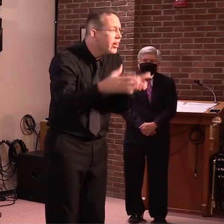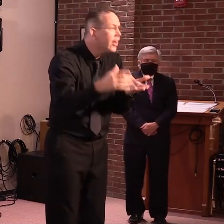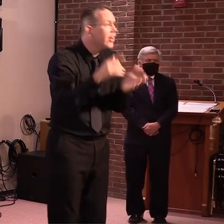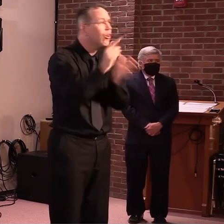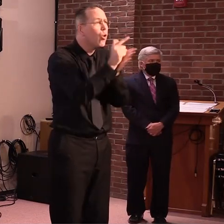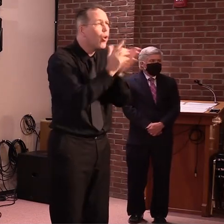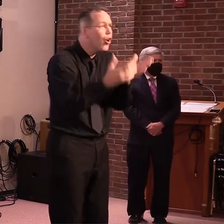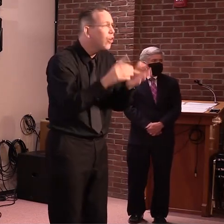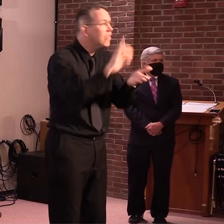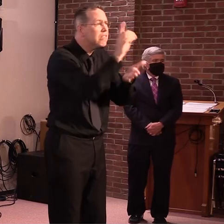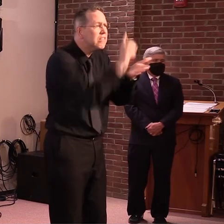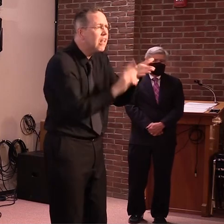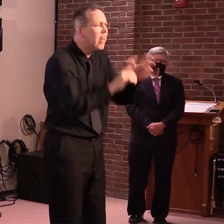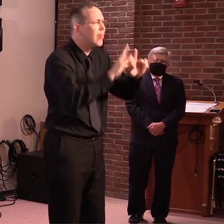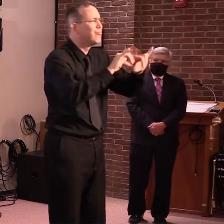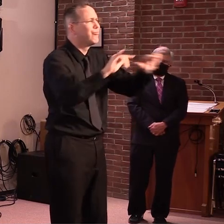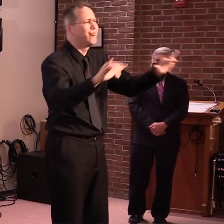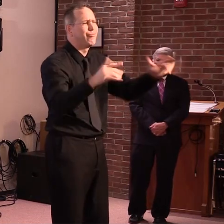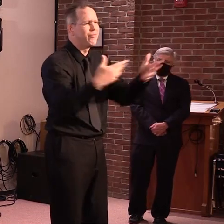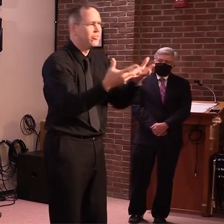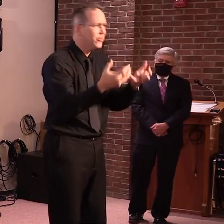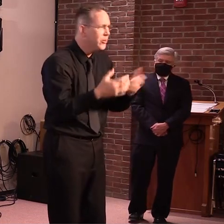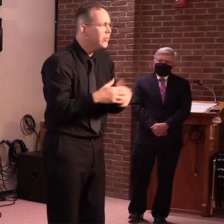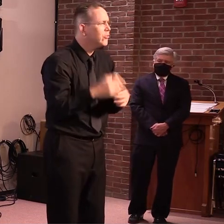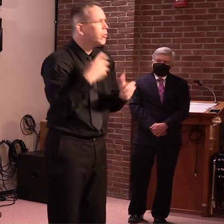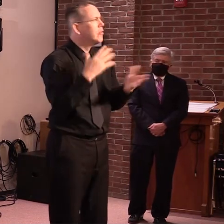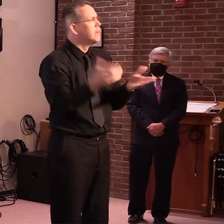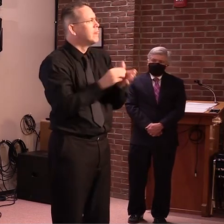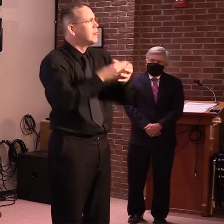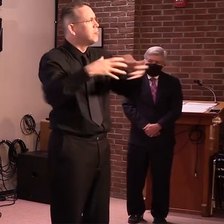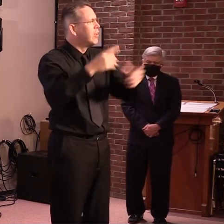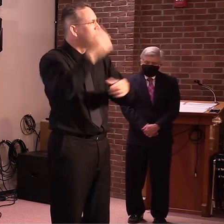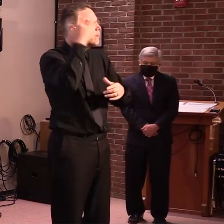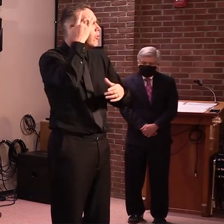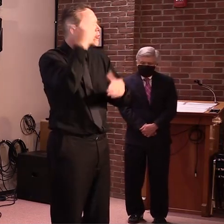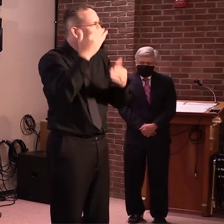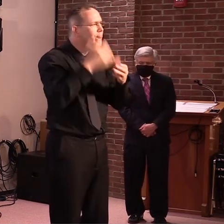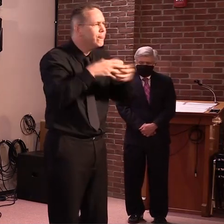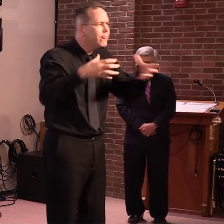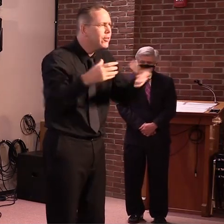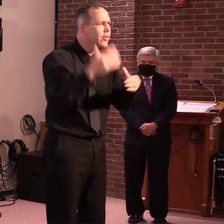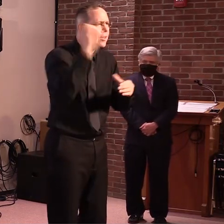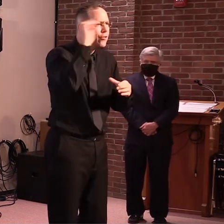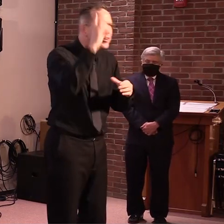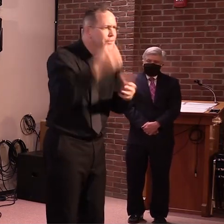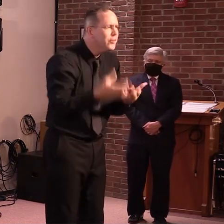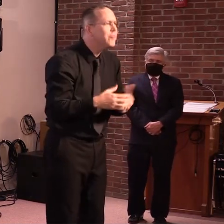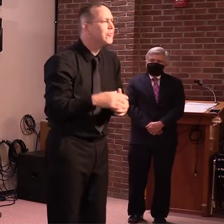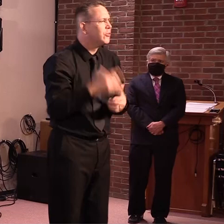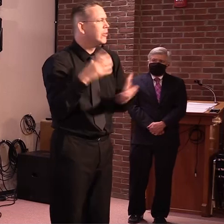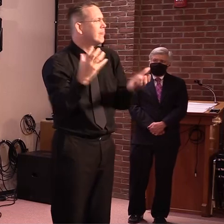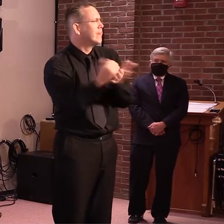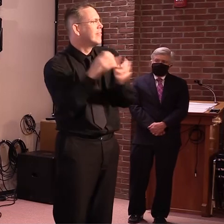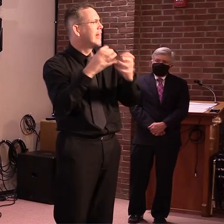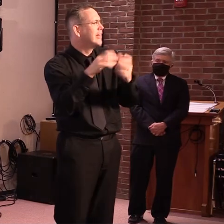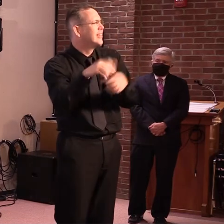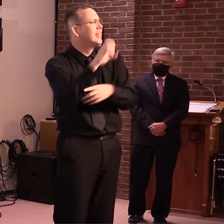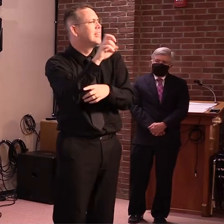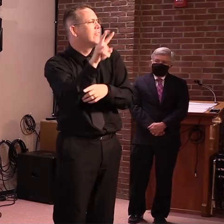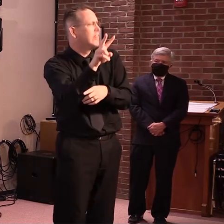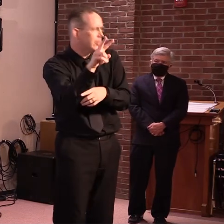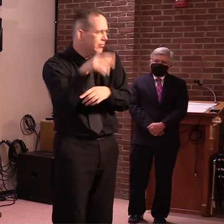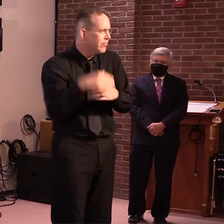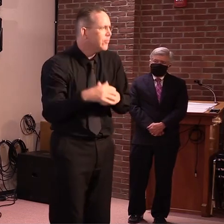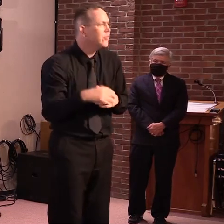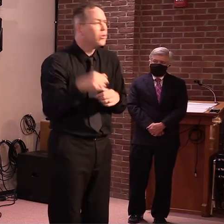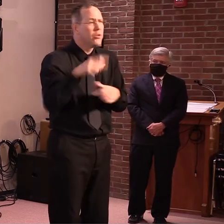of which require education or training after high school. CCV offers degrees and short-term credentials that lead directly to these